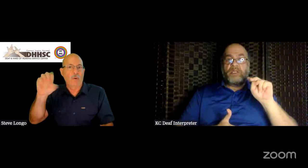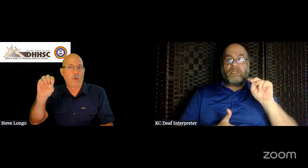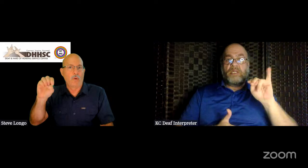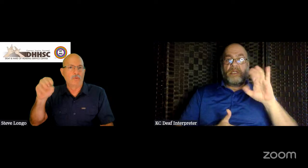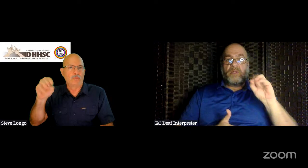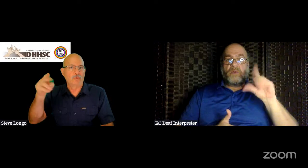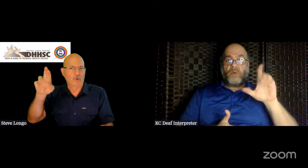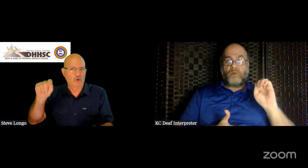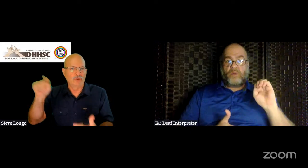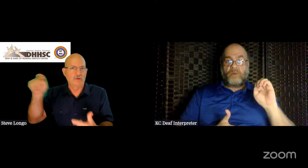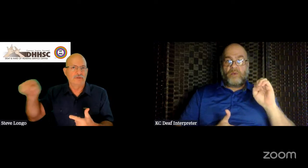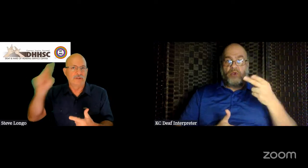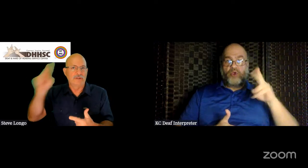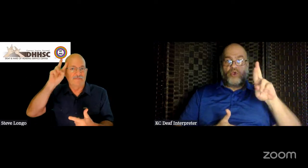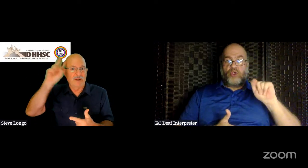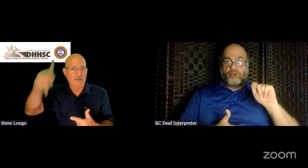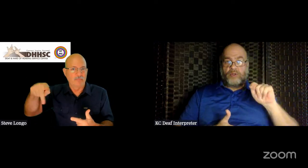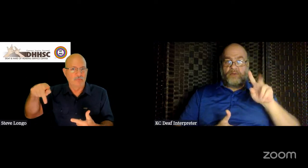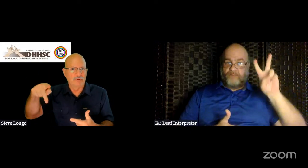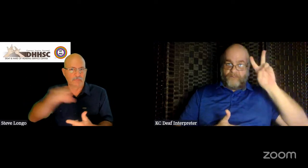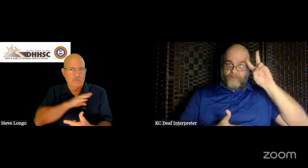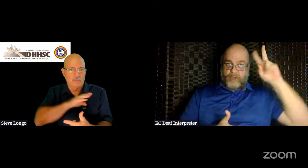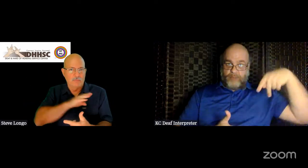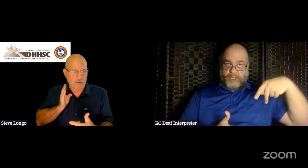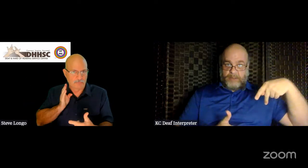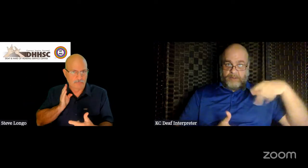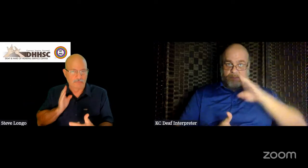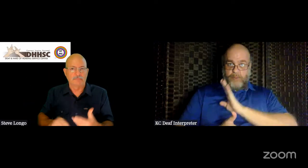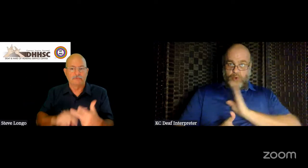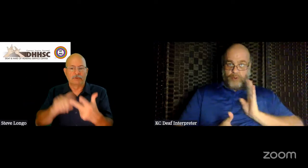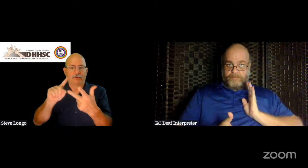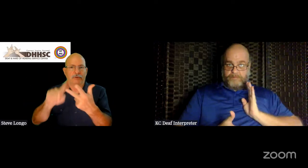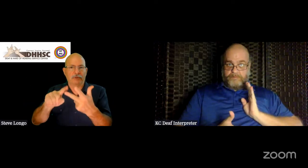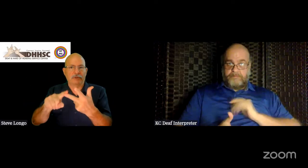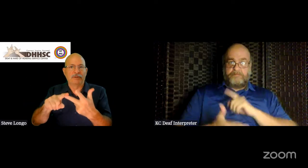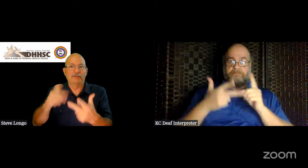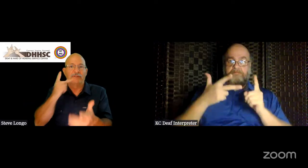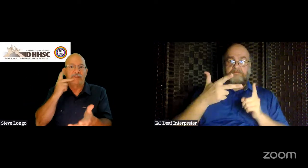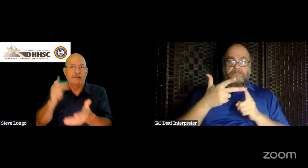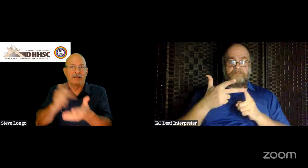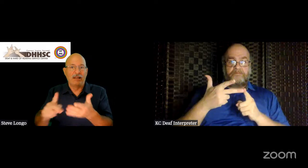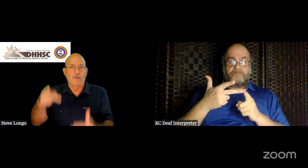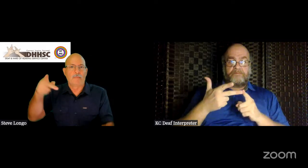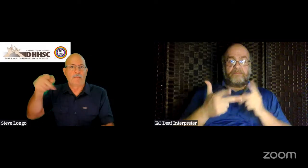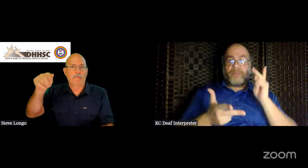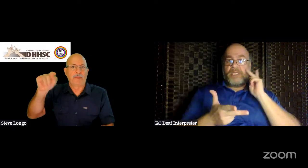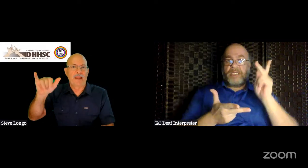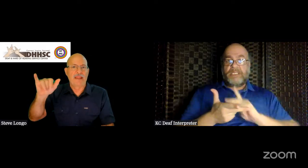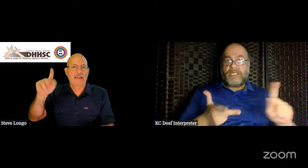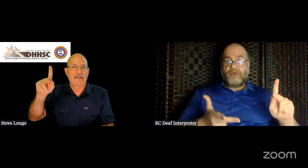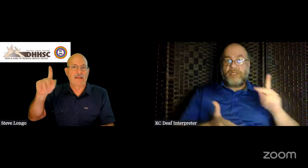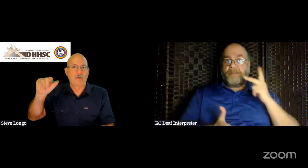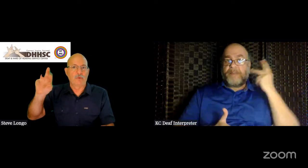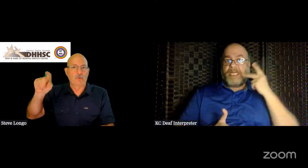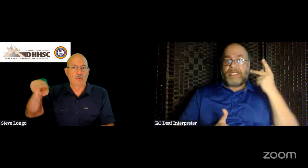here. Nicole Hurt, Vice President.